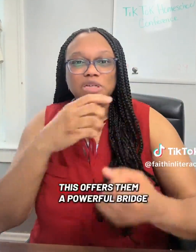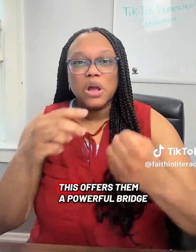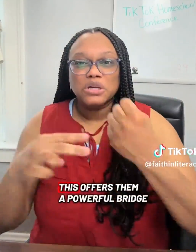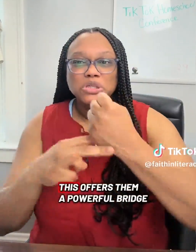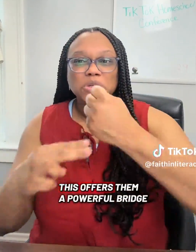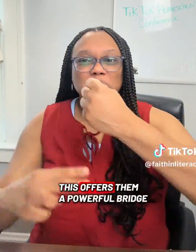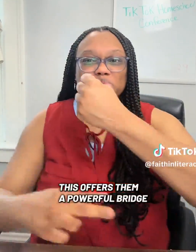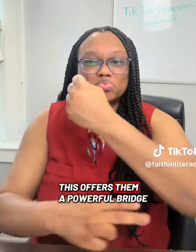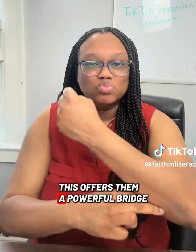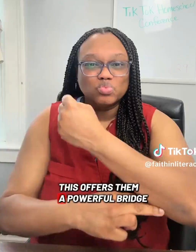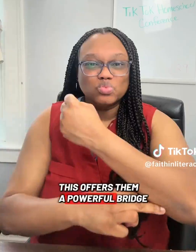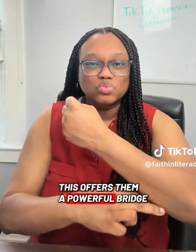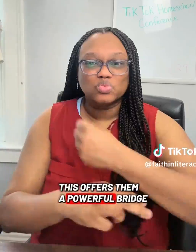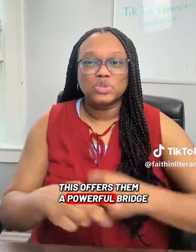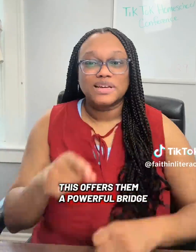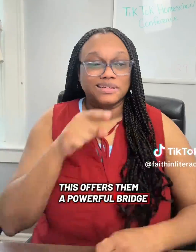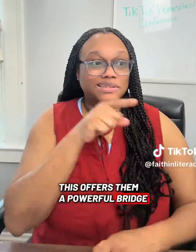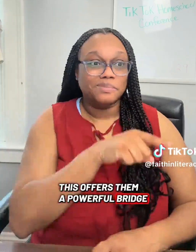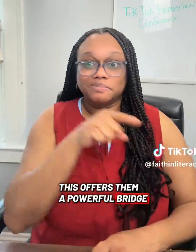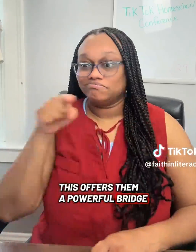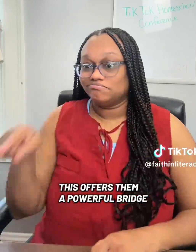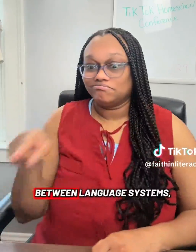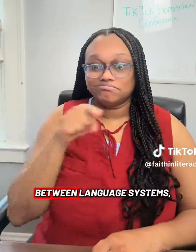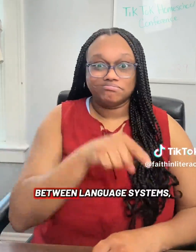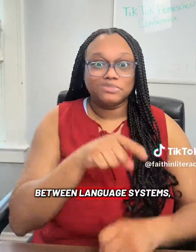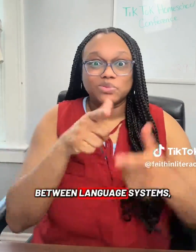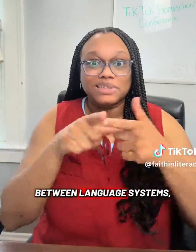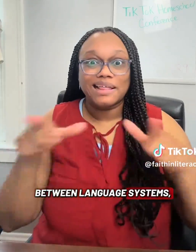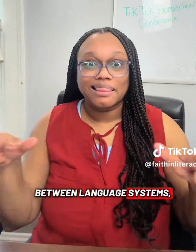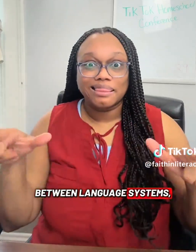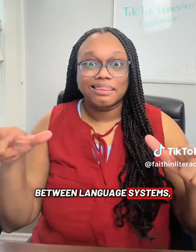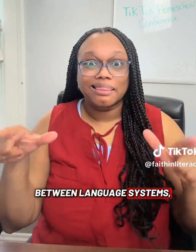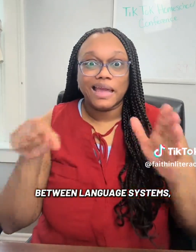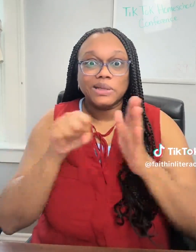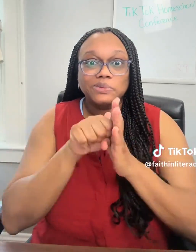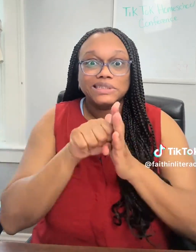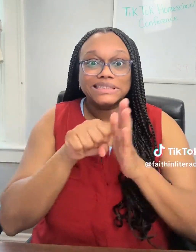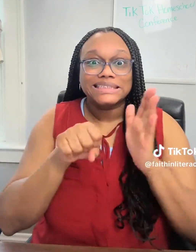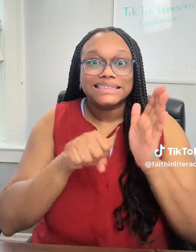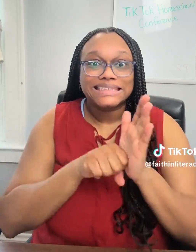This offers them a powerful bridge between language systems,